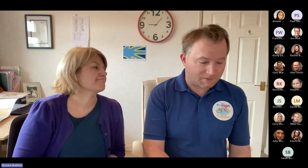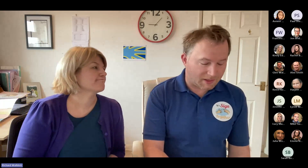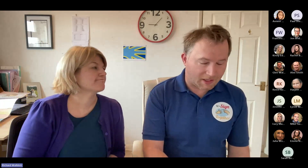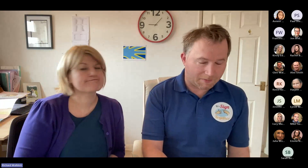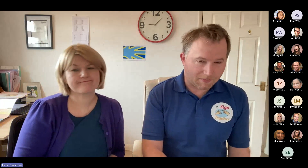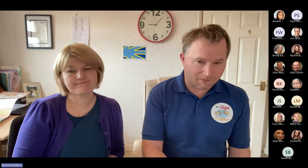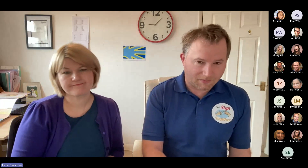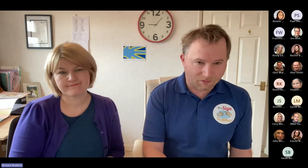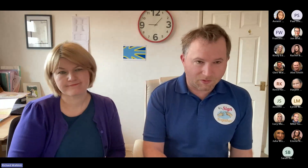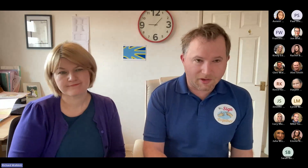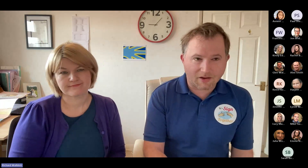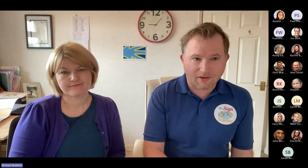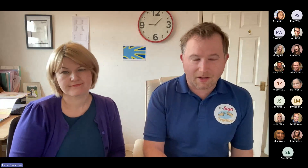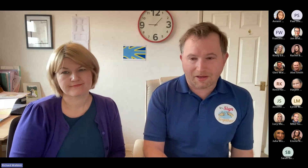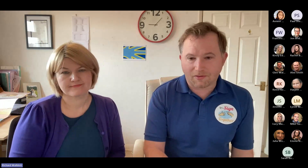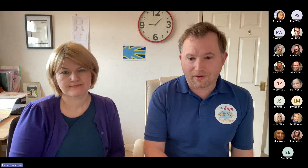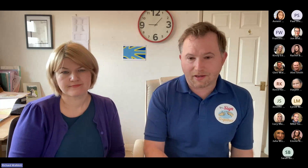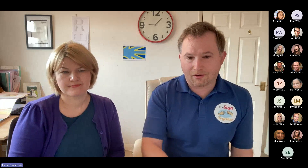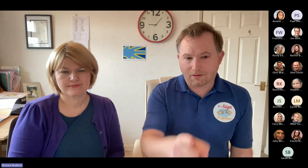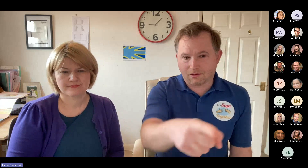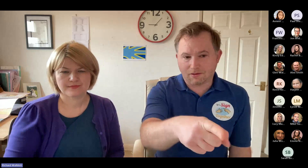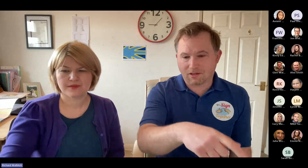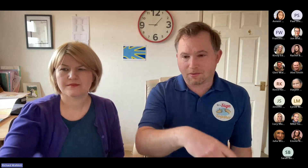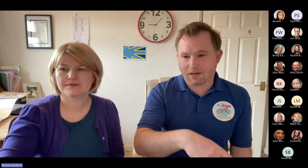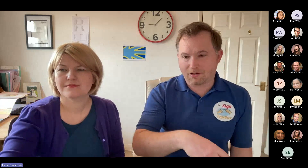Well, really, really powerful video. Oh, still playing